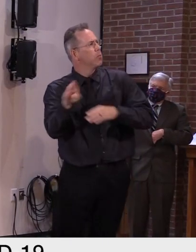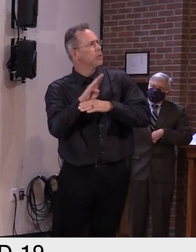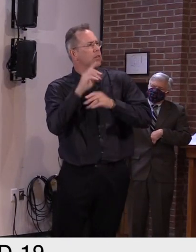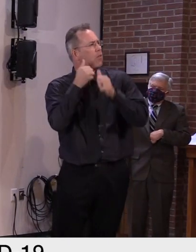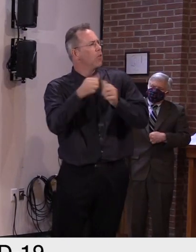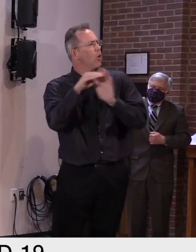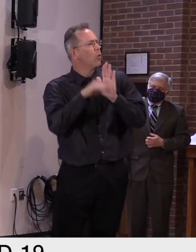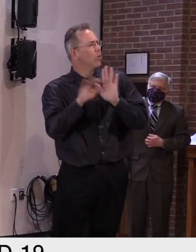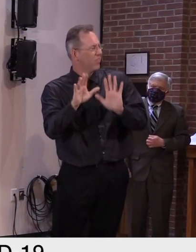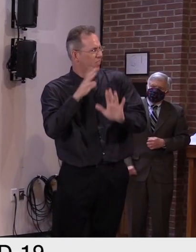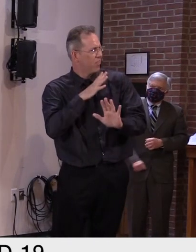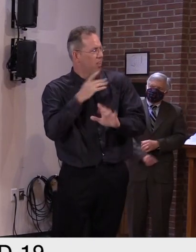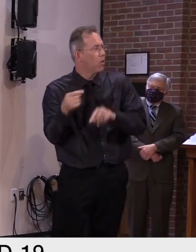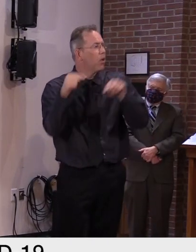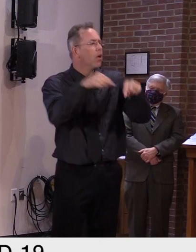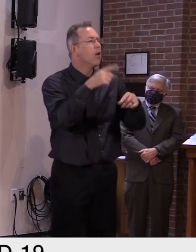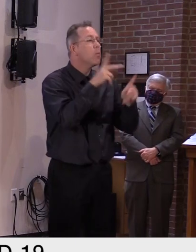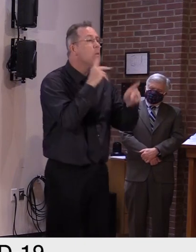Commissioner Schirling.